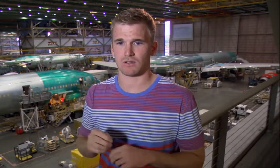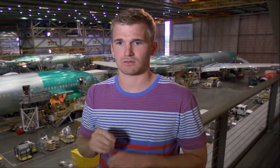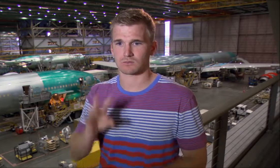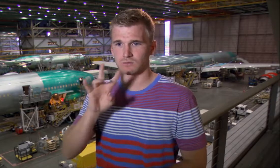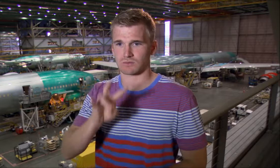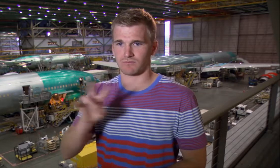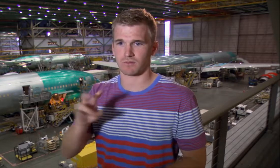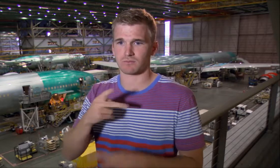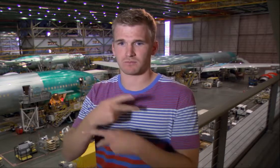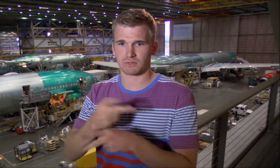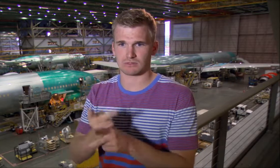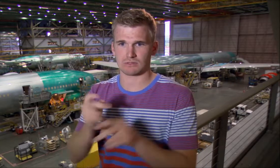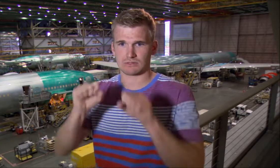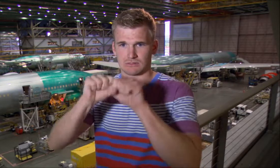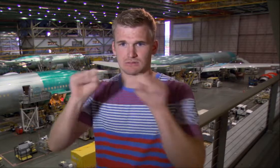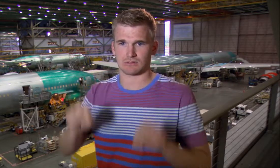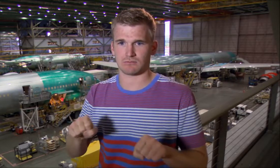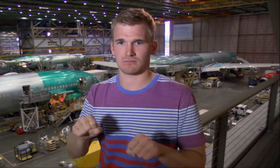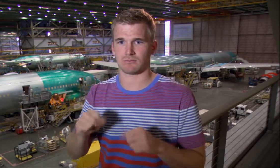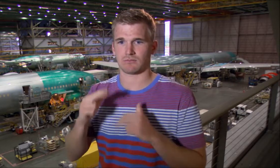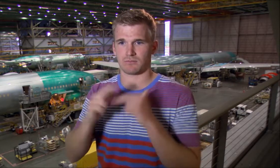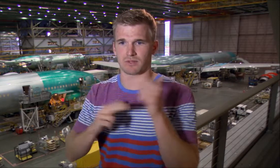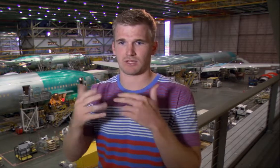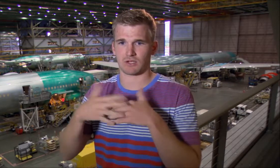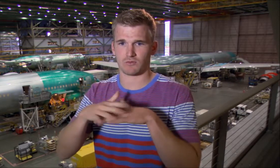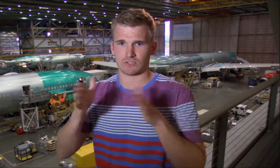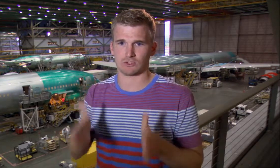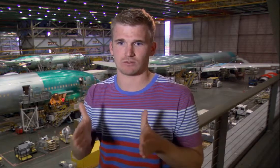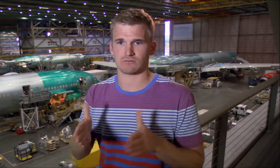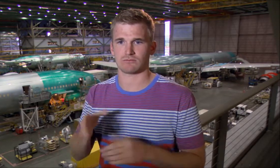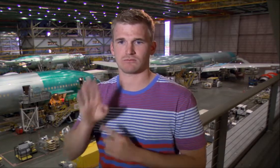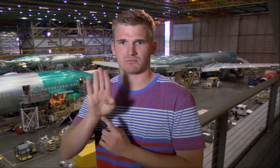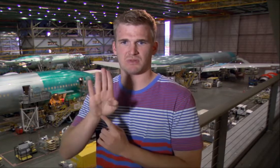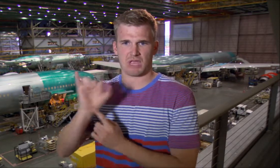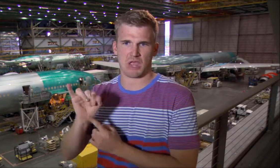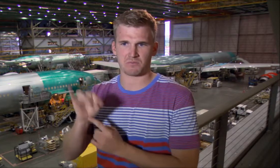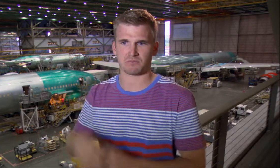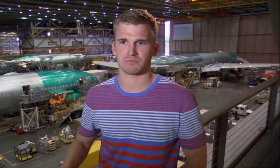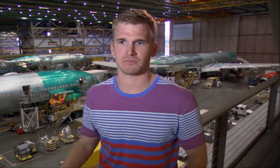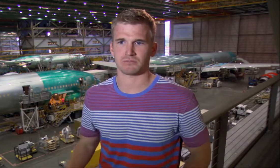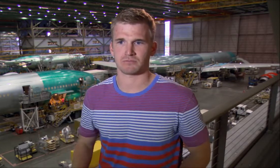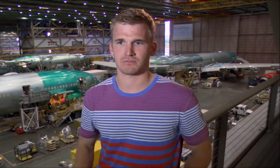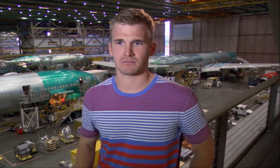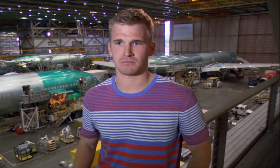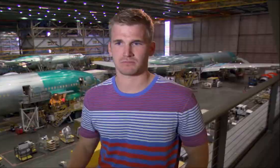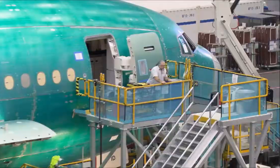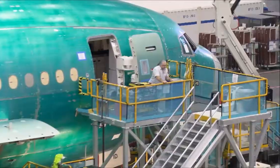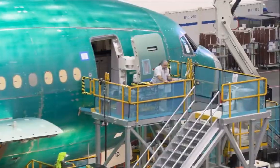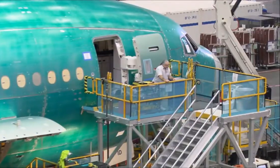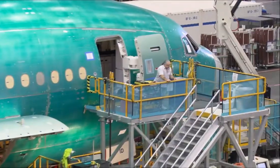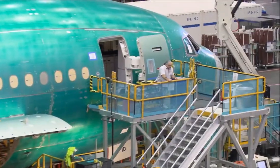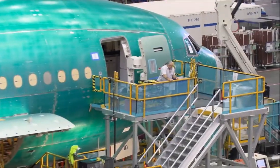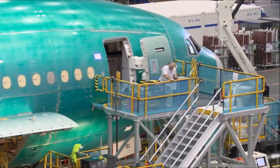My current job title is 777 Production System Build Integrator. Call it BI.